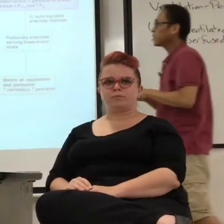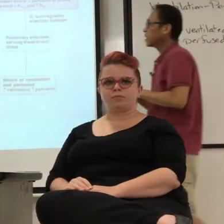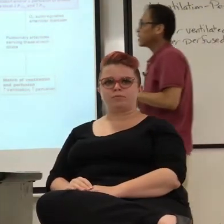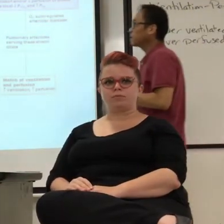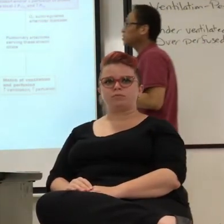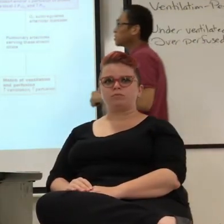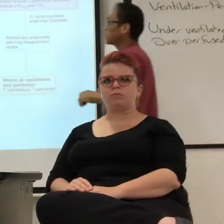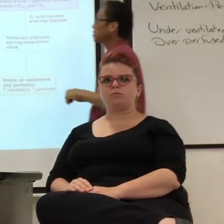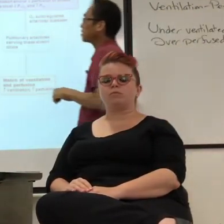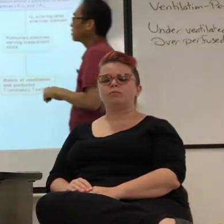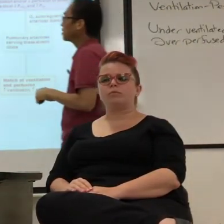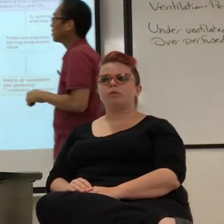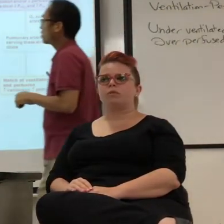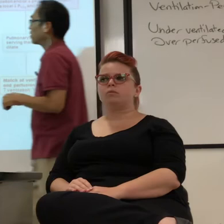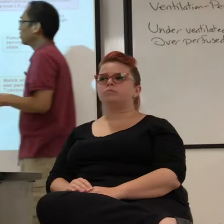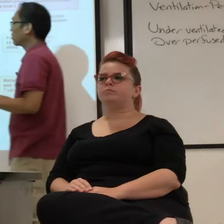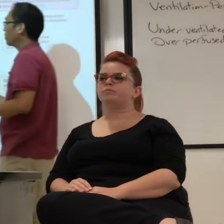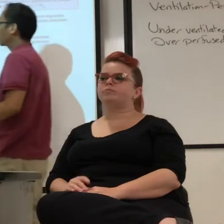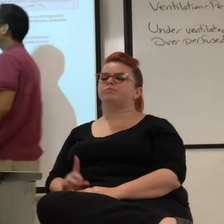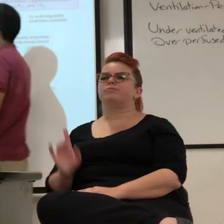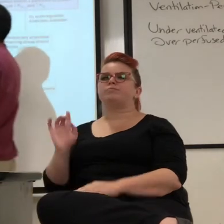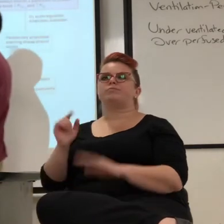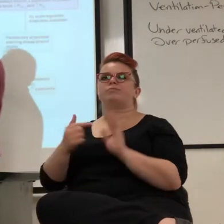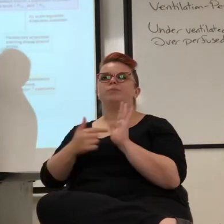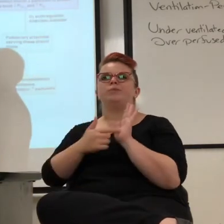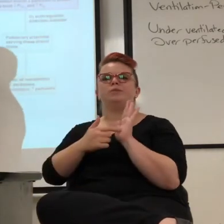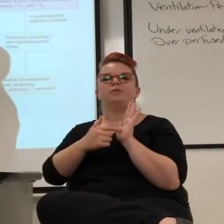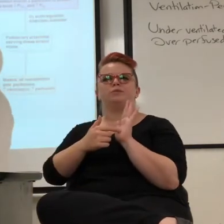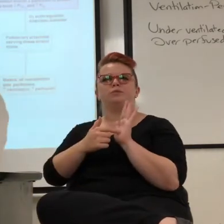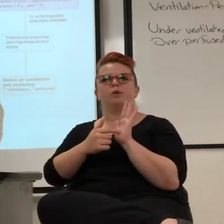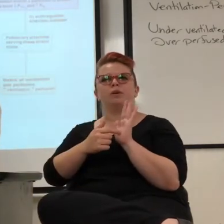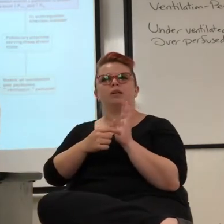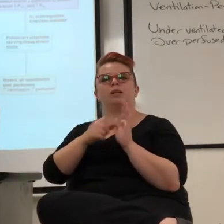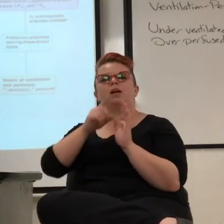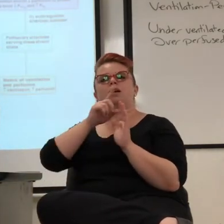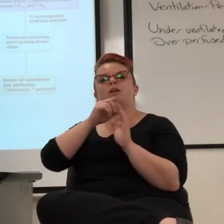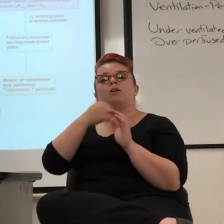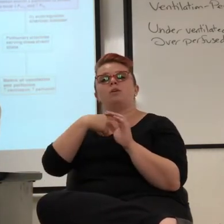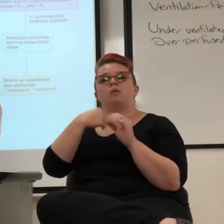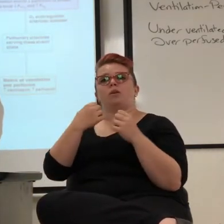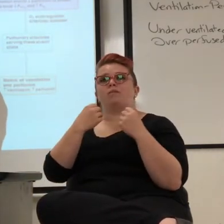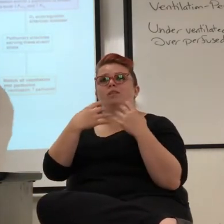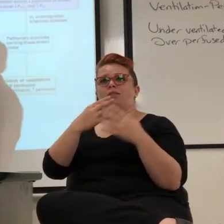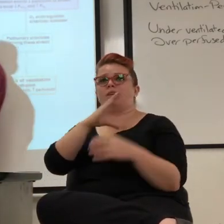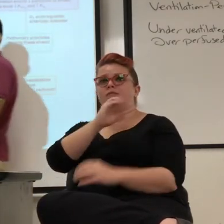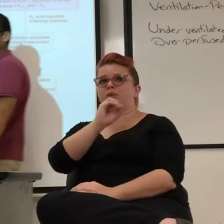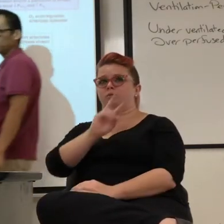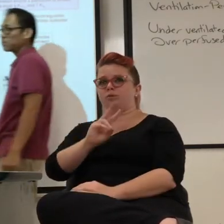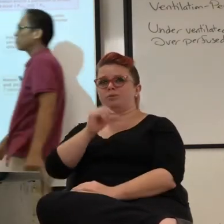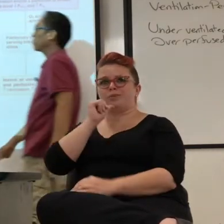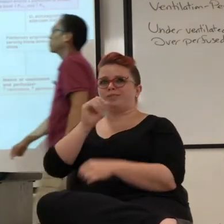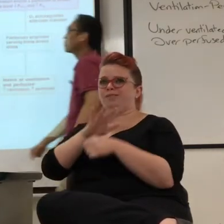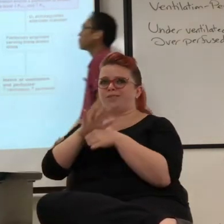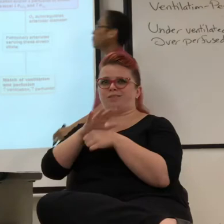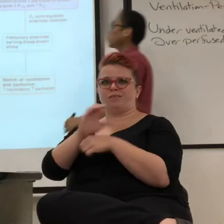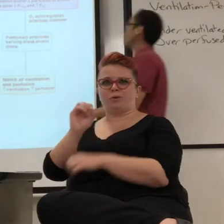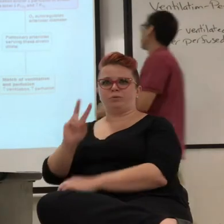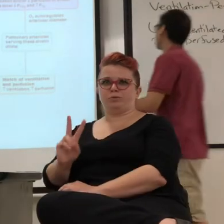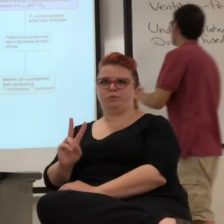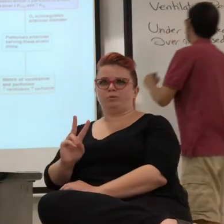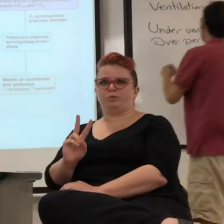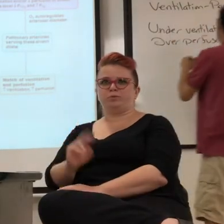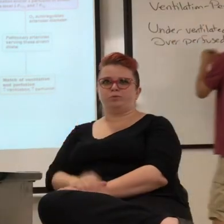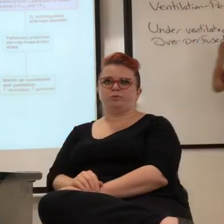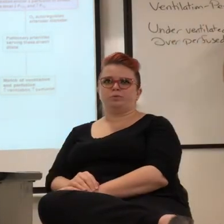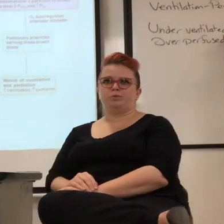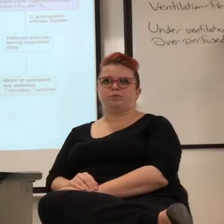So what it's saying is, you're getting a lot of CO2, not a lot of O2.